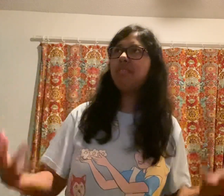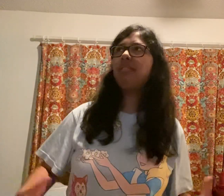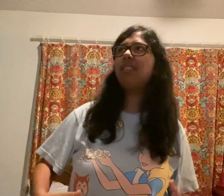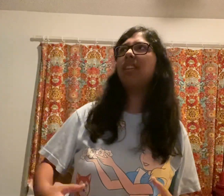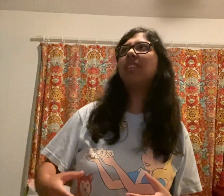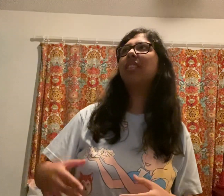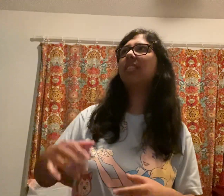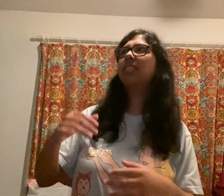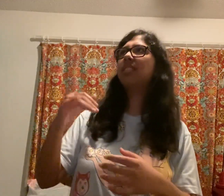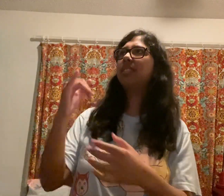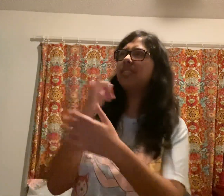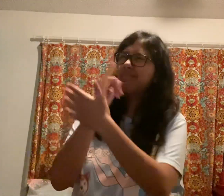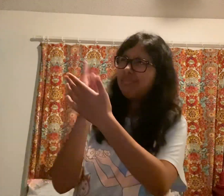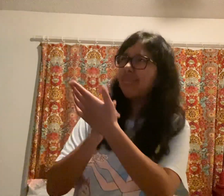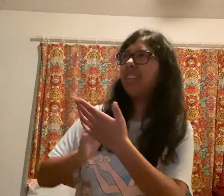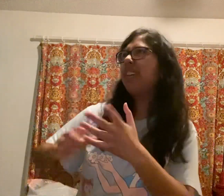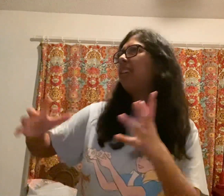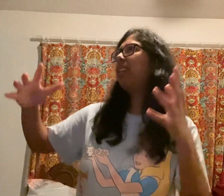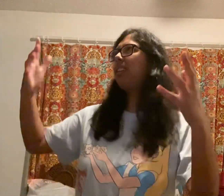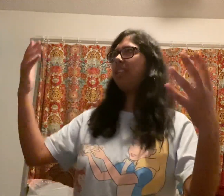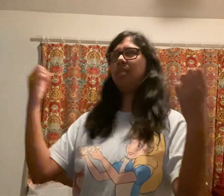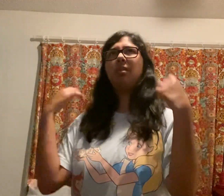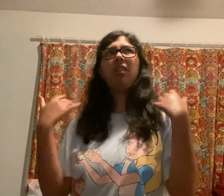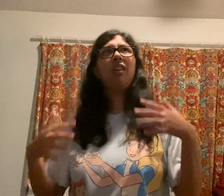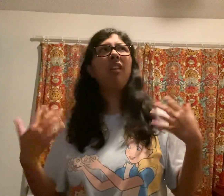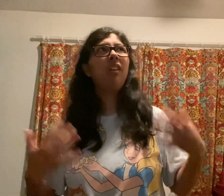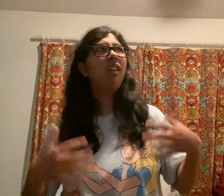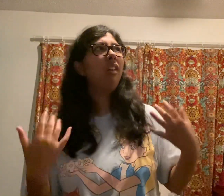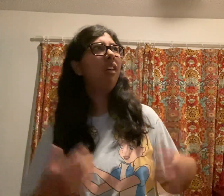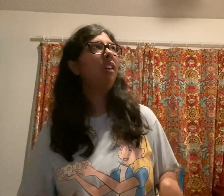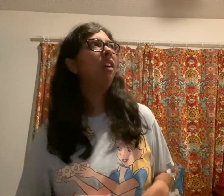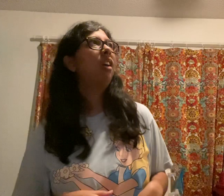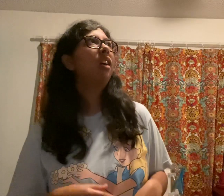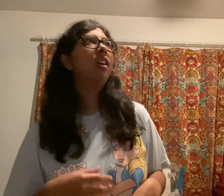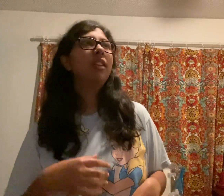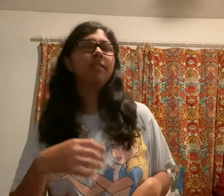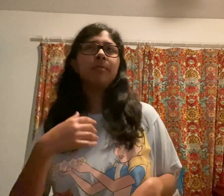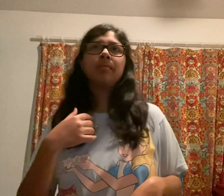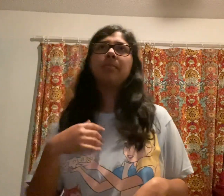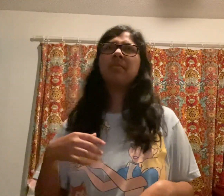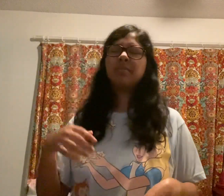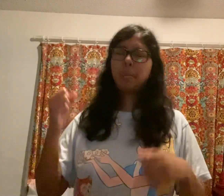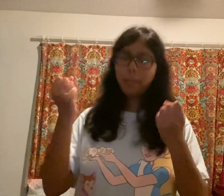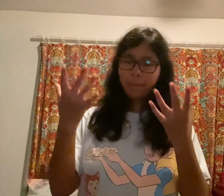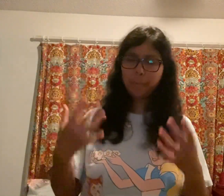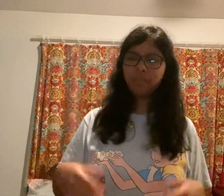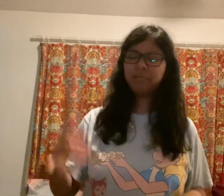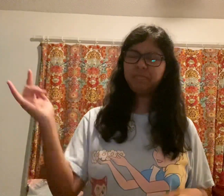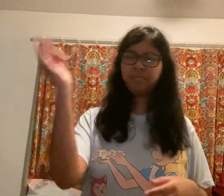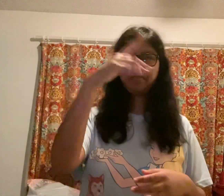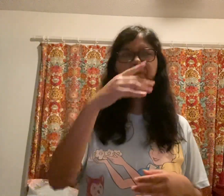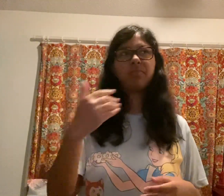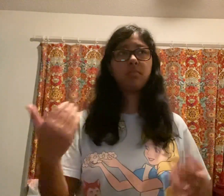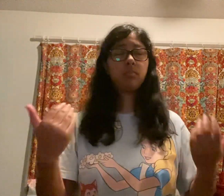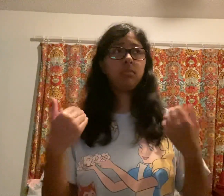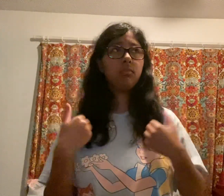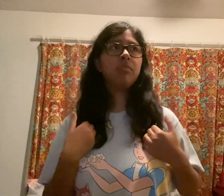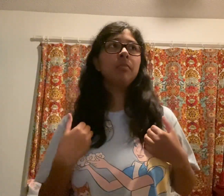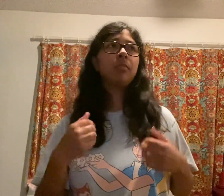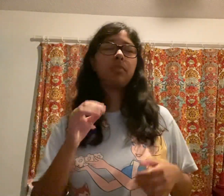exquisite. In most airports, the gate areas have long expanses of windows providing the traveler with a panoramic view of